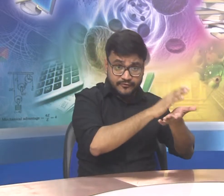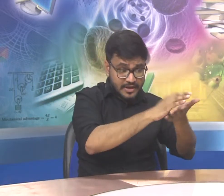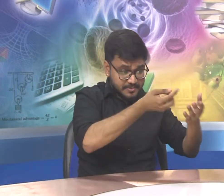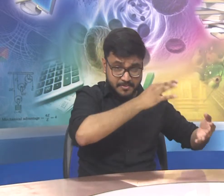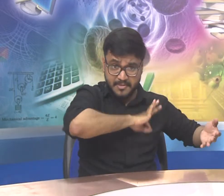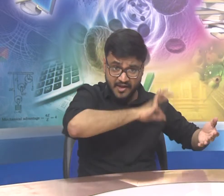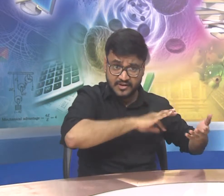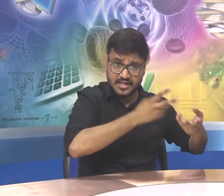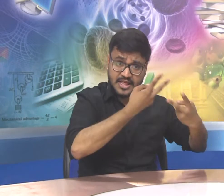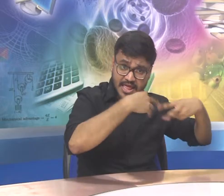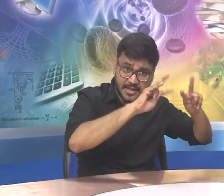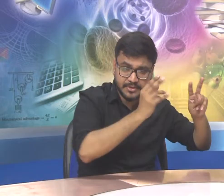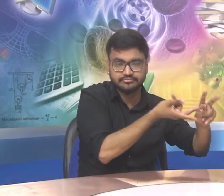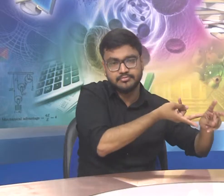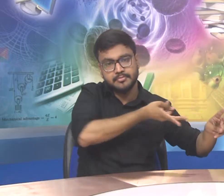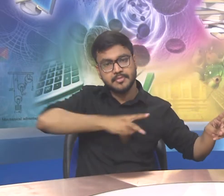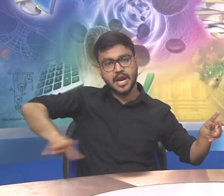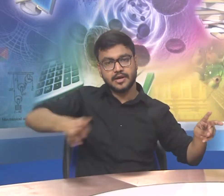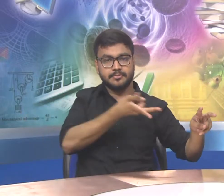Small Industries Development.